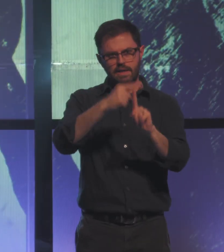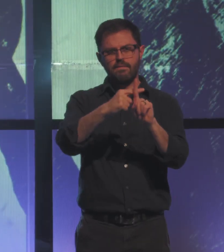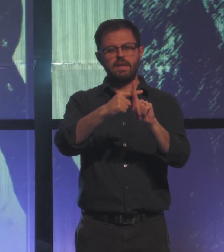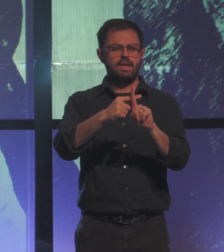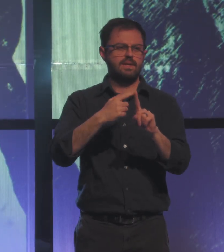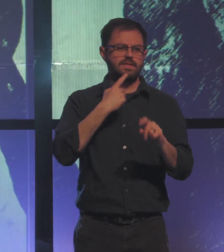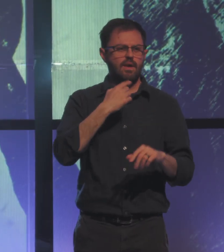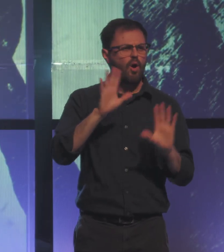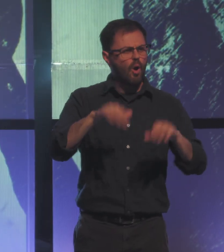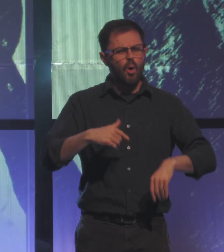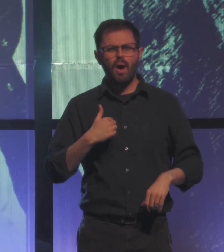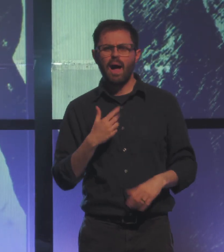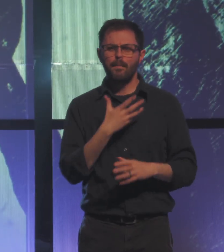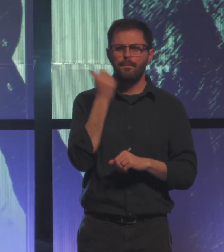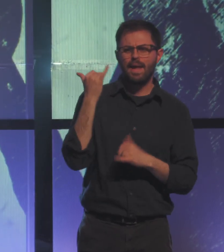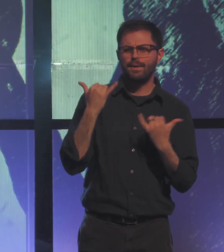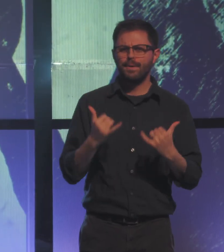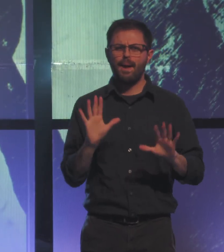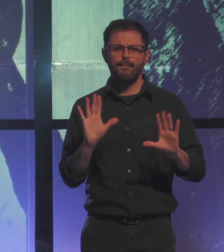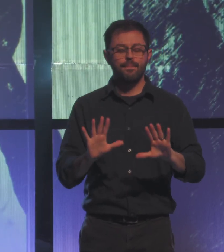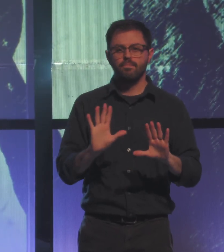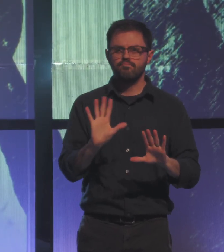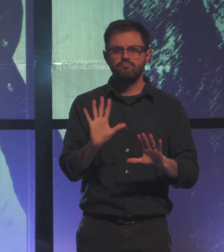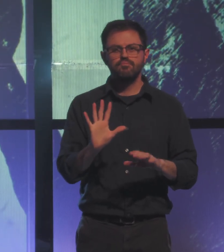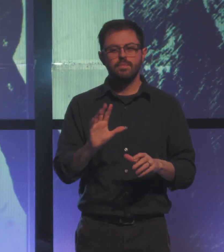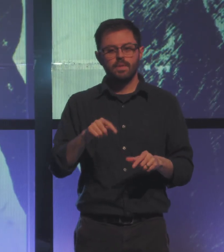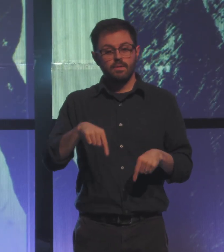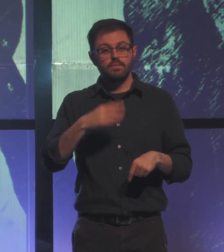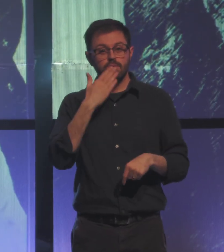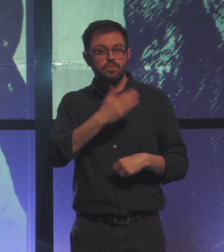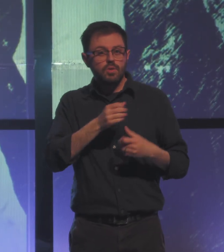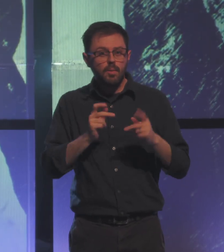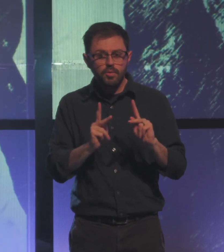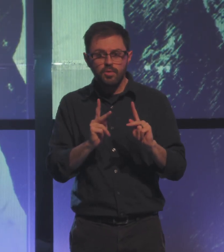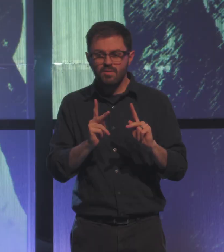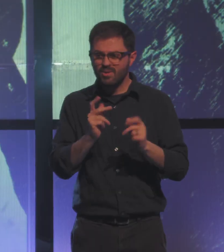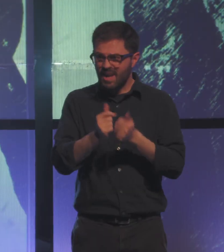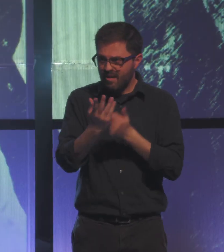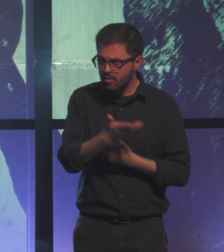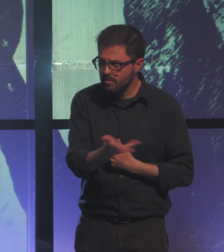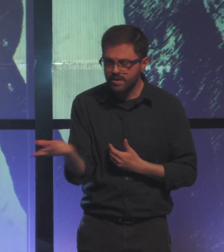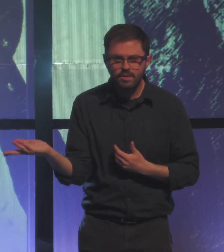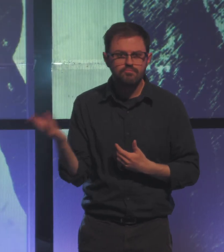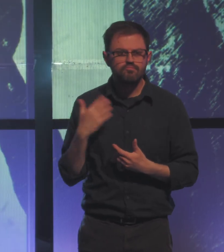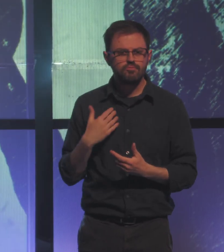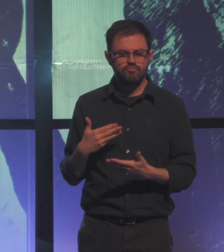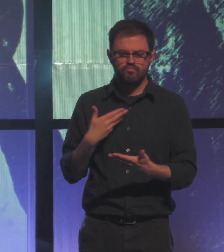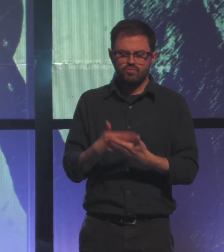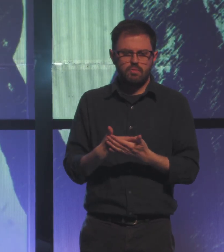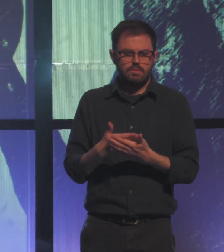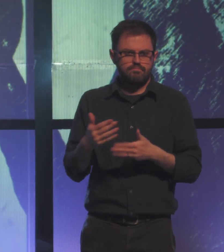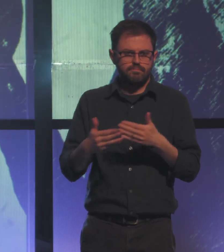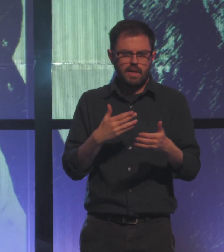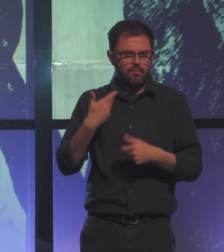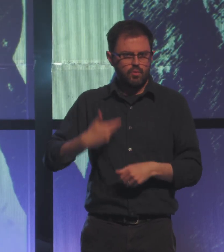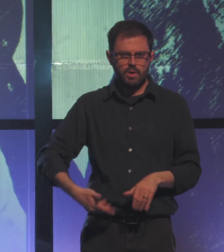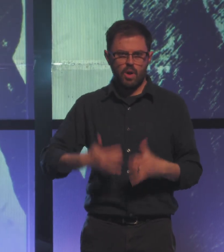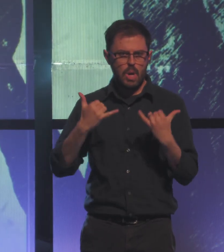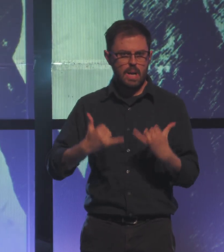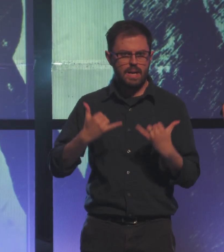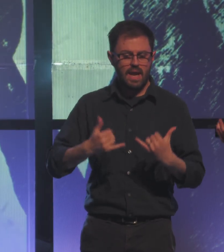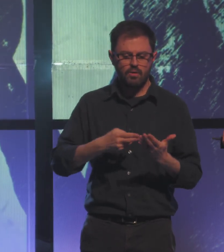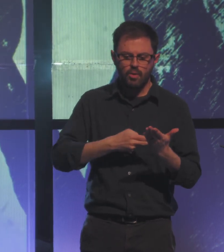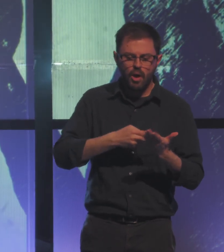better now. No. This is going to be an opportunity for us to come as we are, to come honest, to